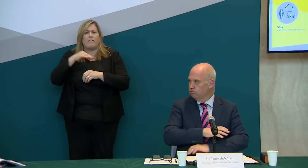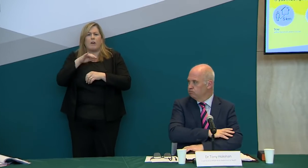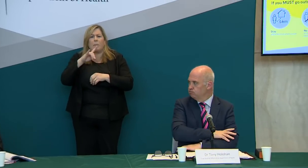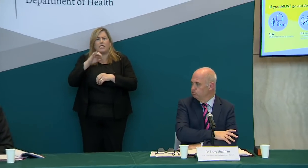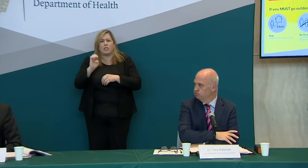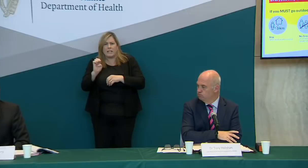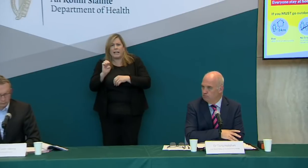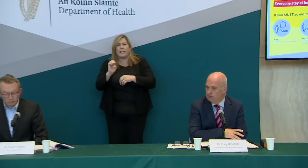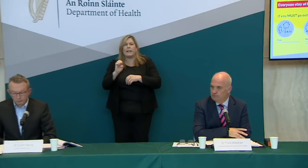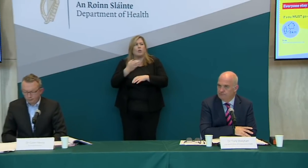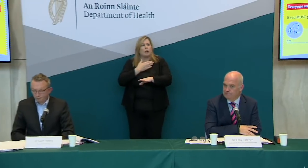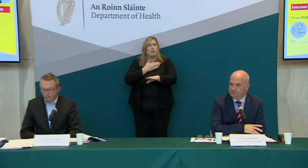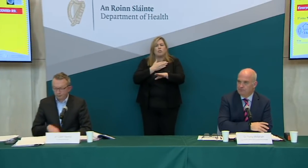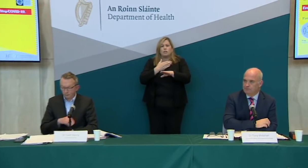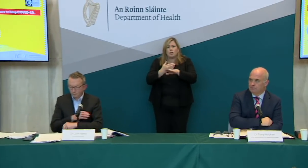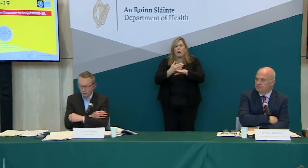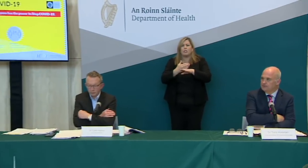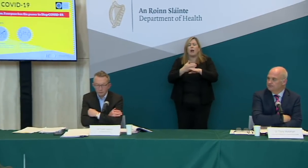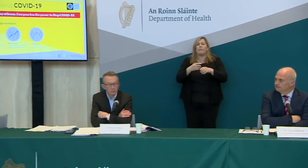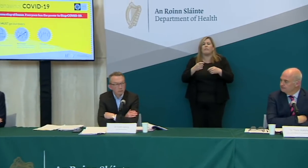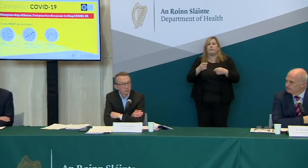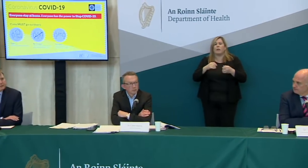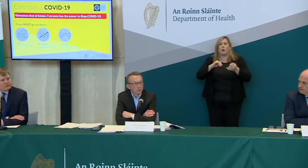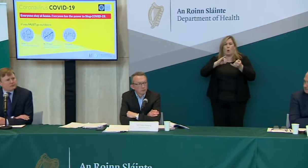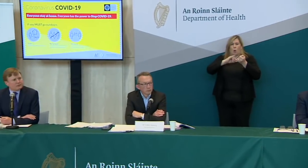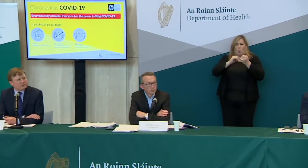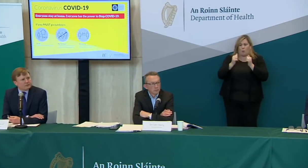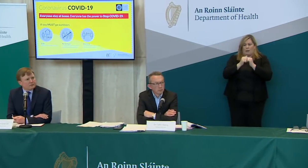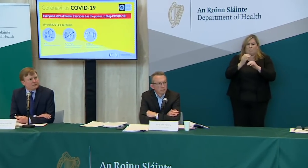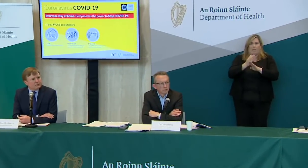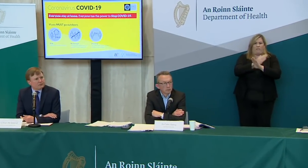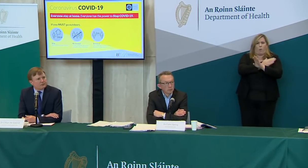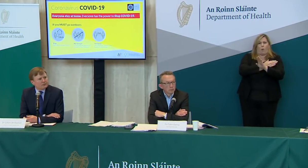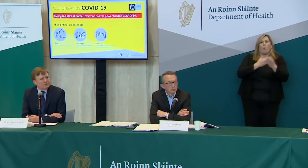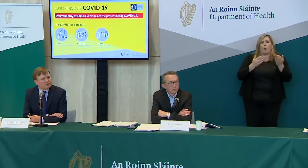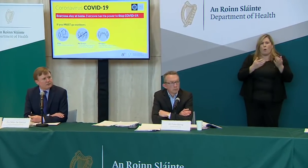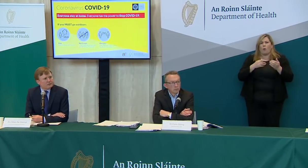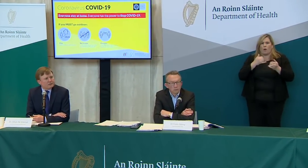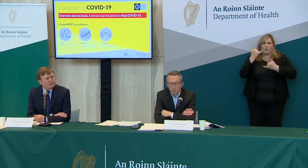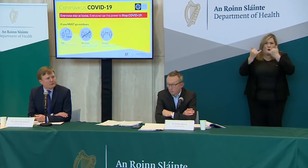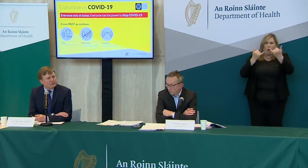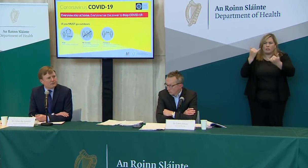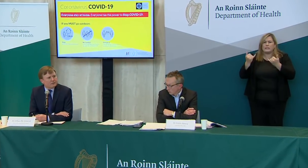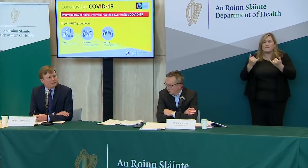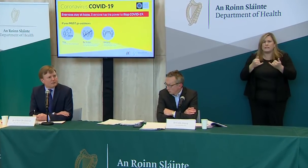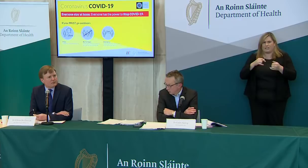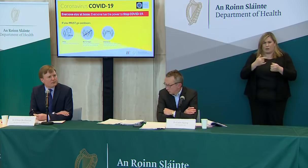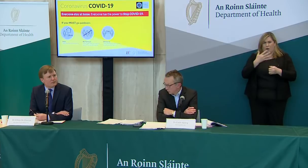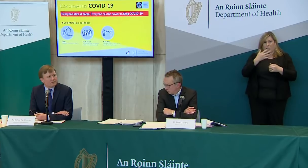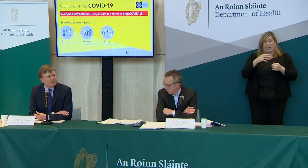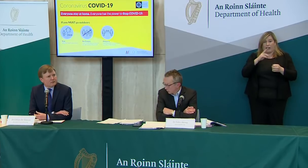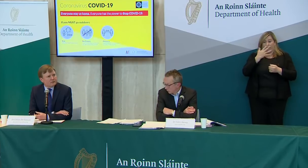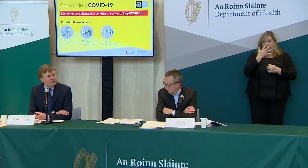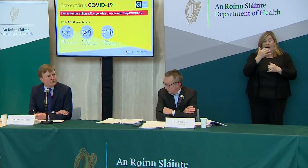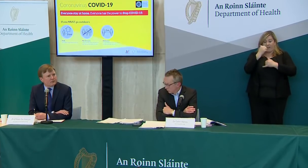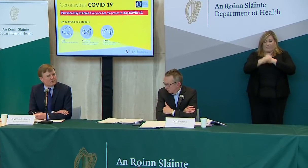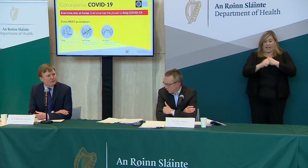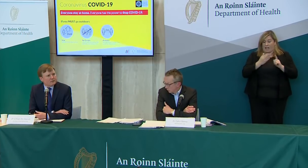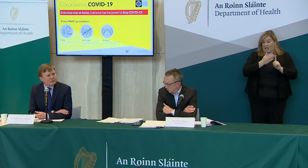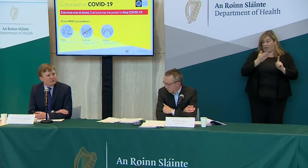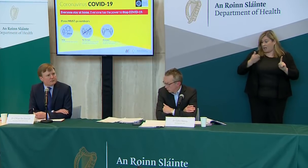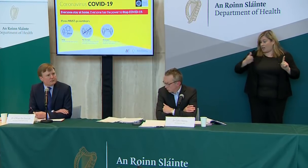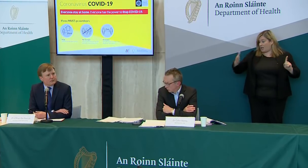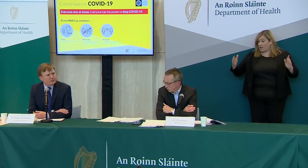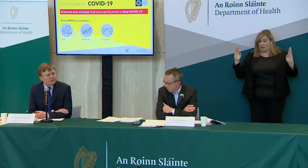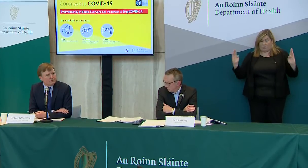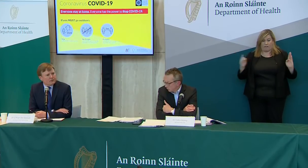to the start of contact tracing, once the result has been provided, is about 5 days. That's surely too long at this point. Could you give us the update, or is there any more up-to-date data on how